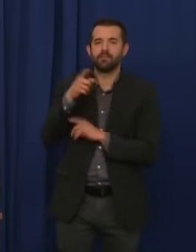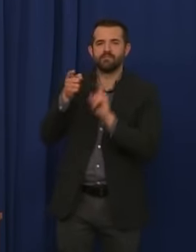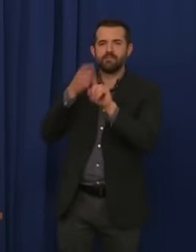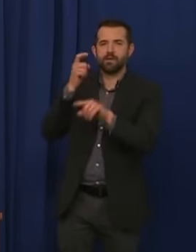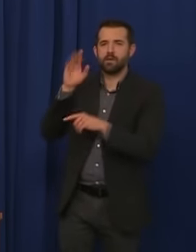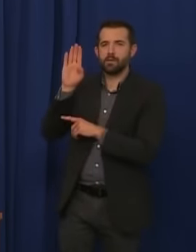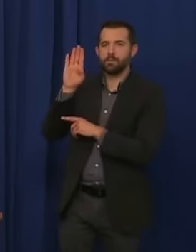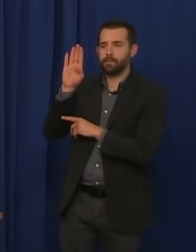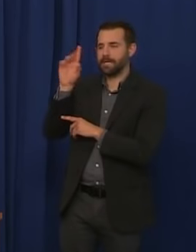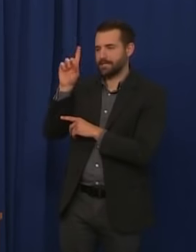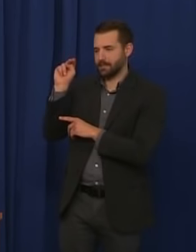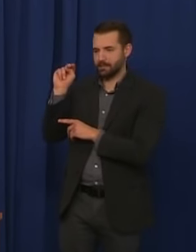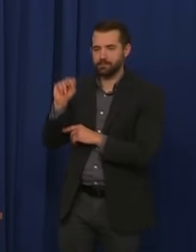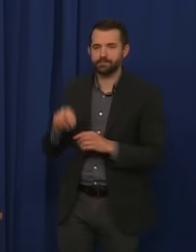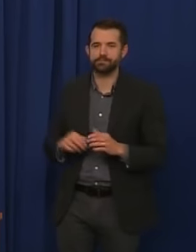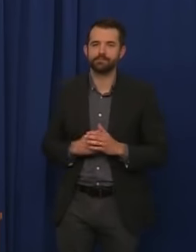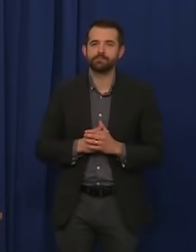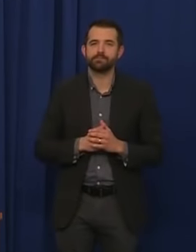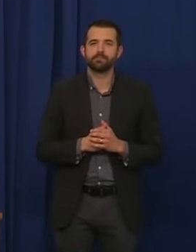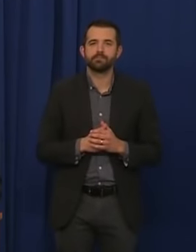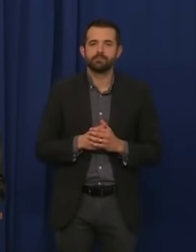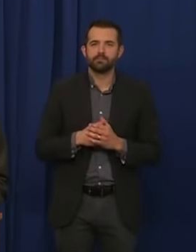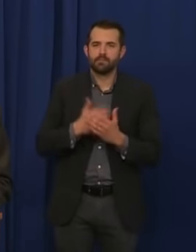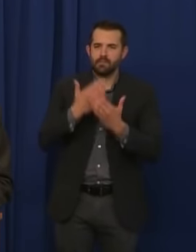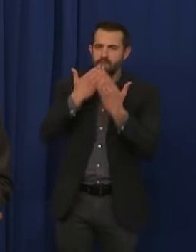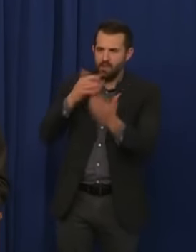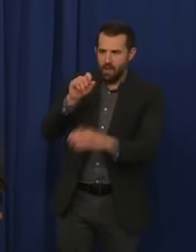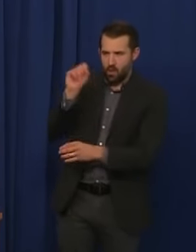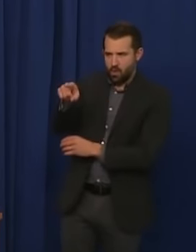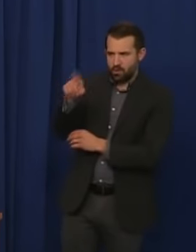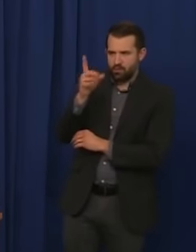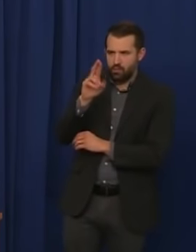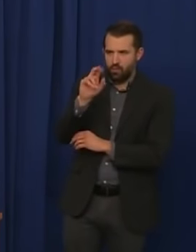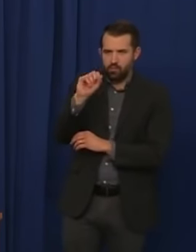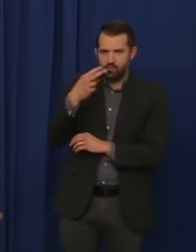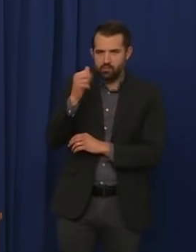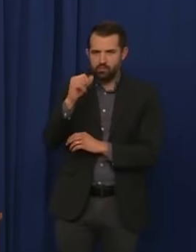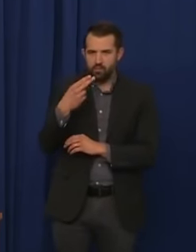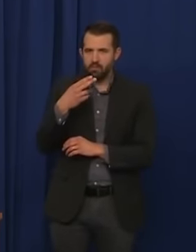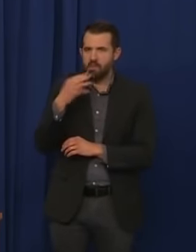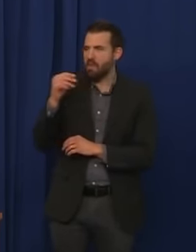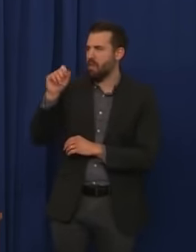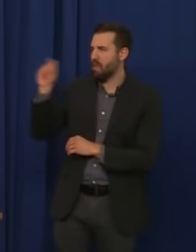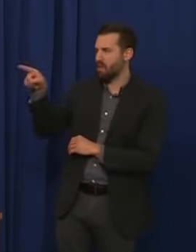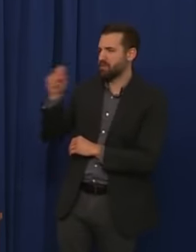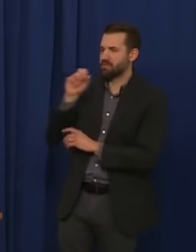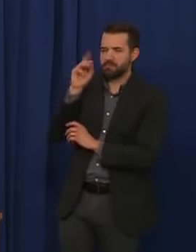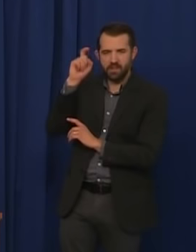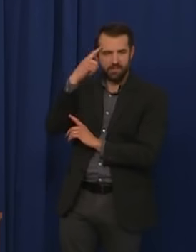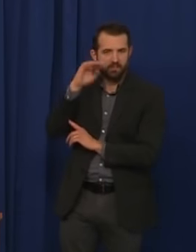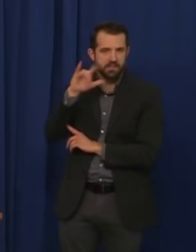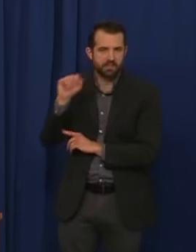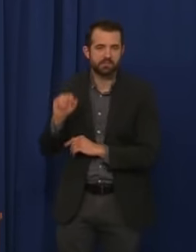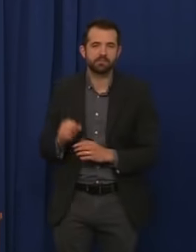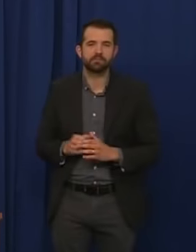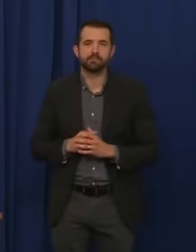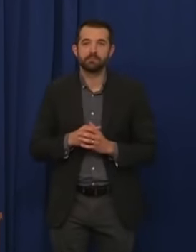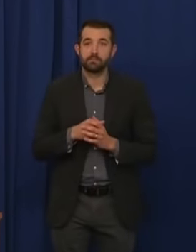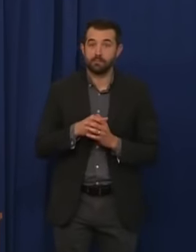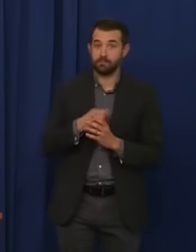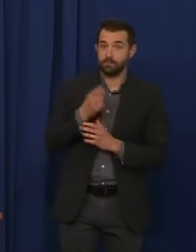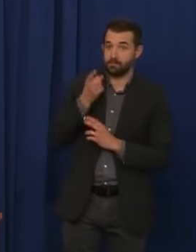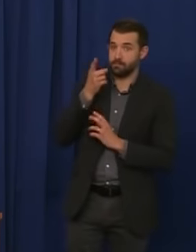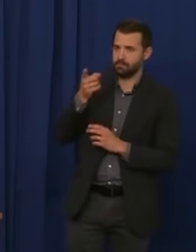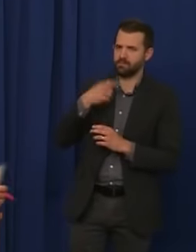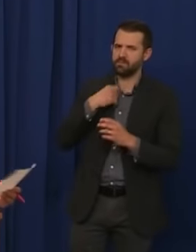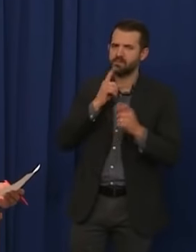Hi, thank you. I have a question for Dr. Shaw, and I have a question for Governor Mills. Dr. Shaw, I was speaking to your